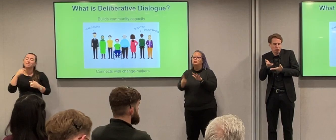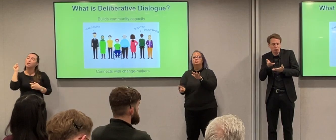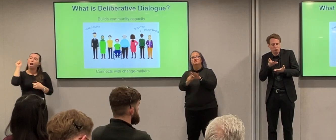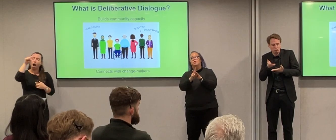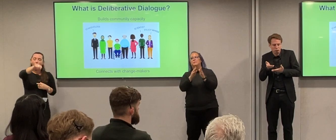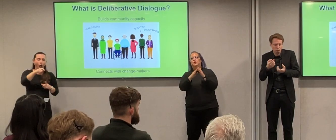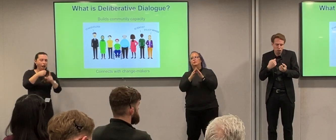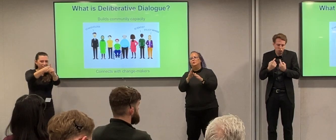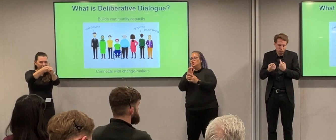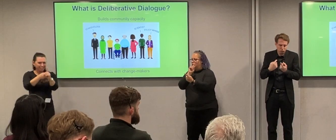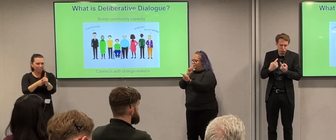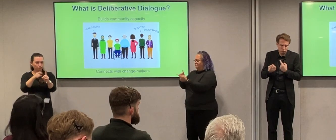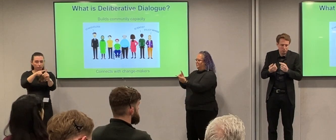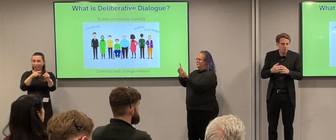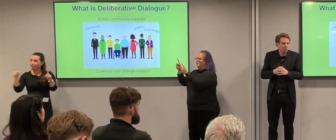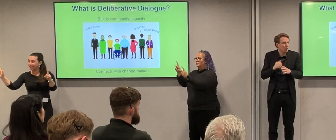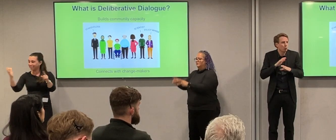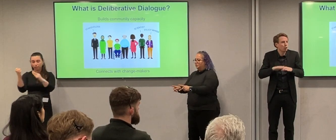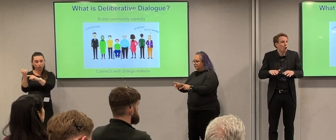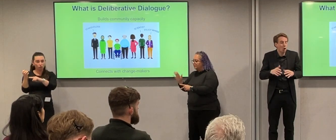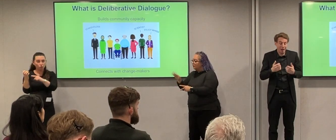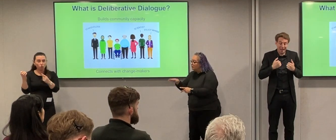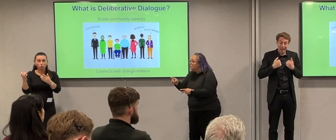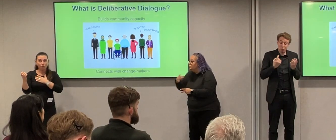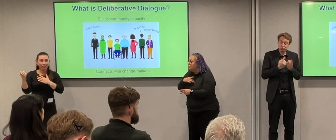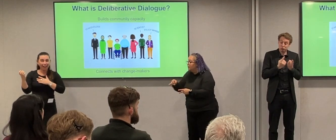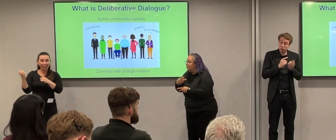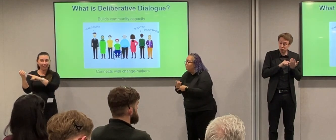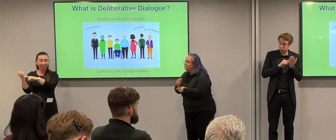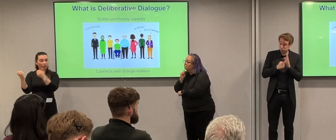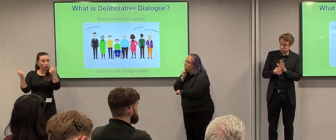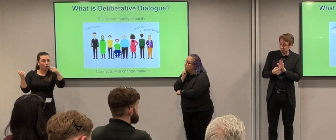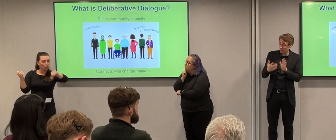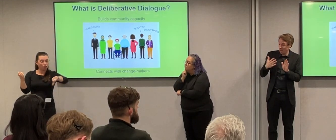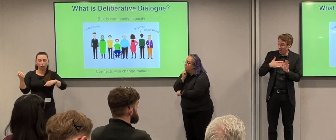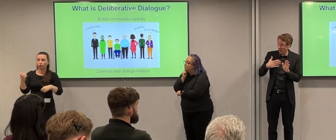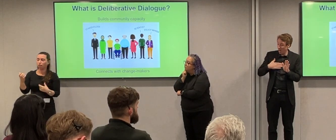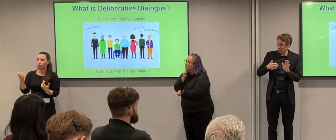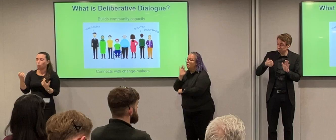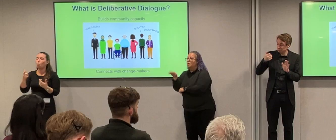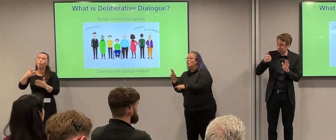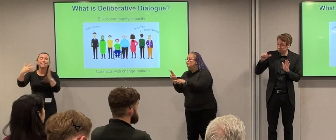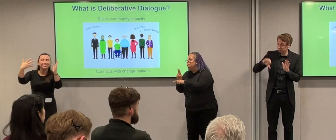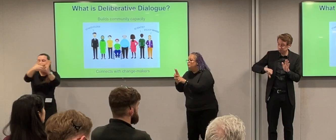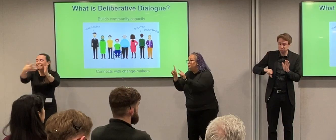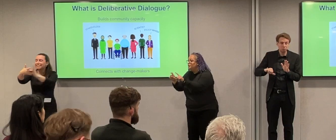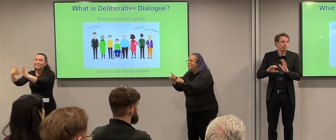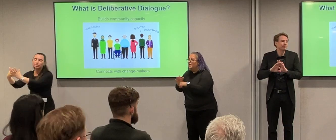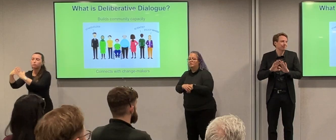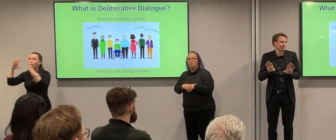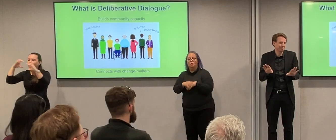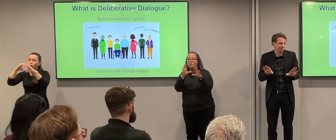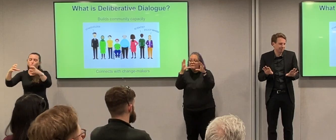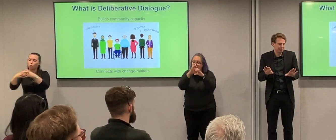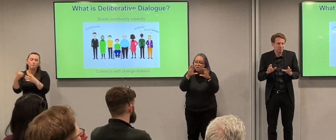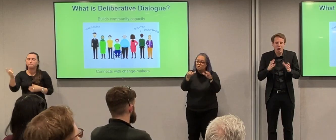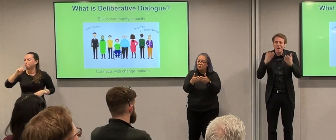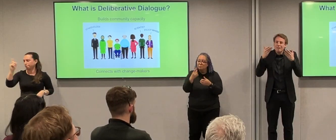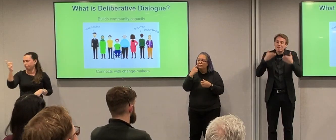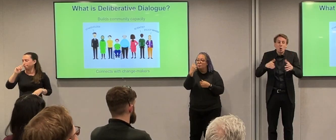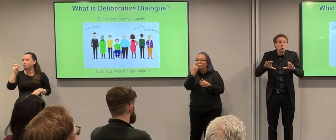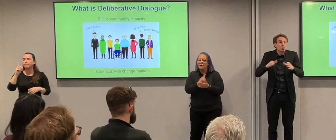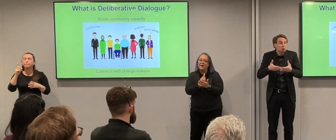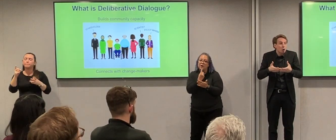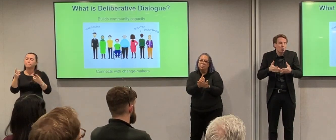and saying, this product, do you like it? Or asking them just to do user testing or even a focus group for an hour.